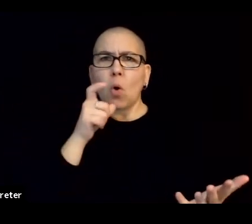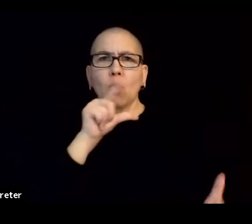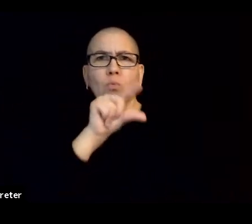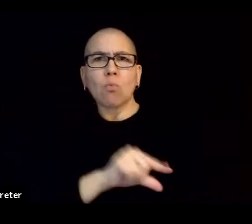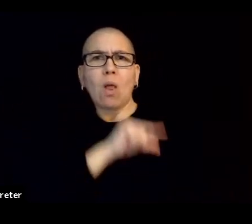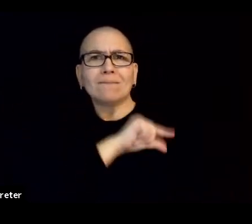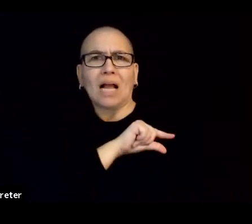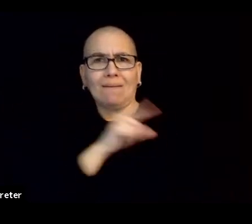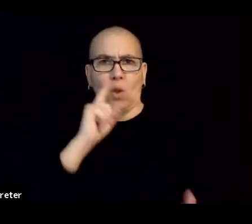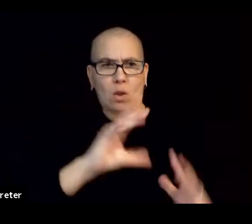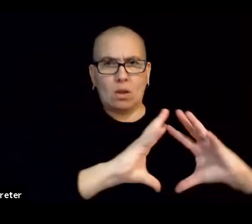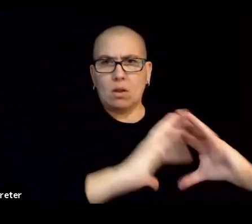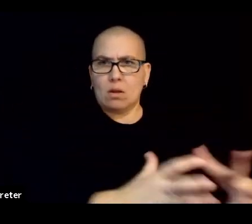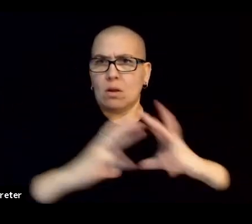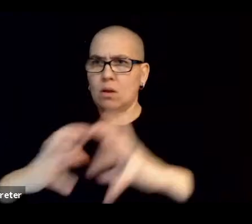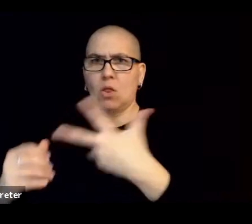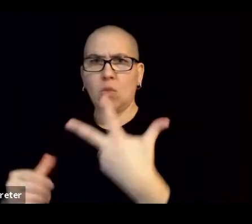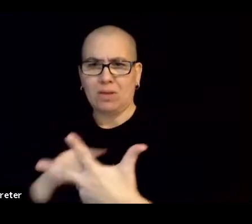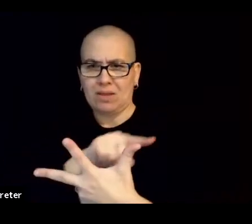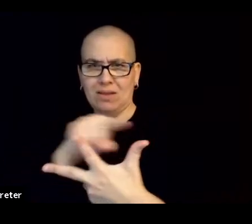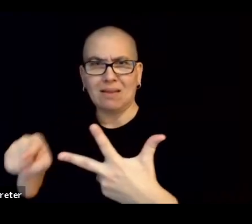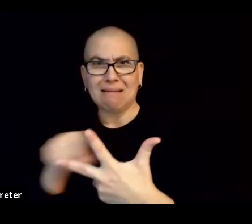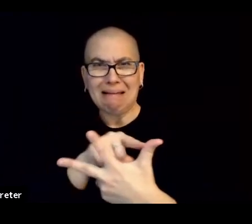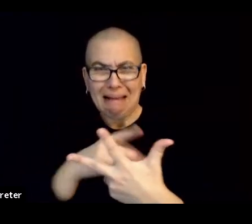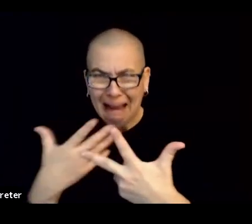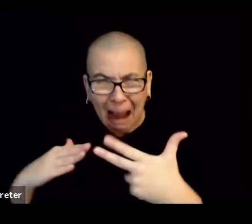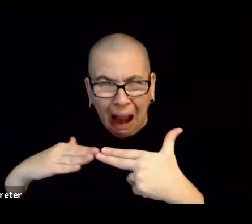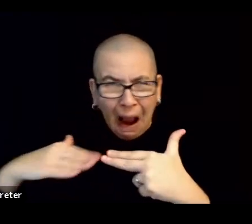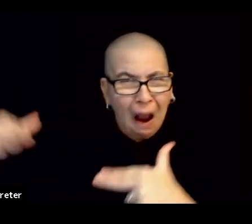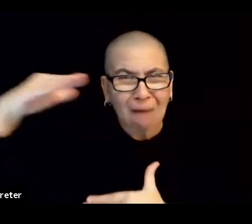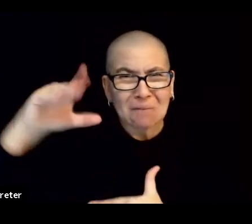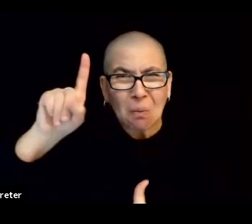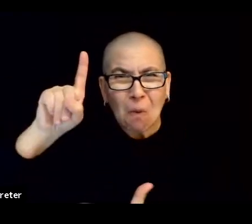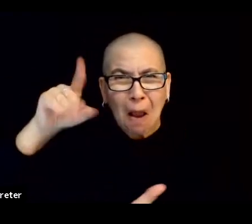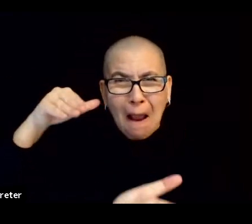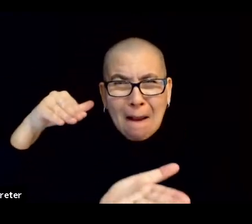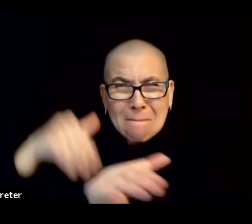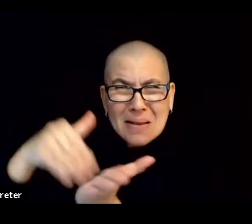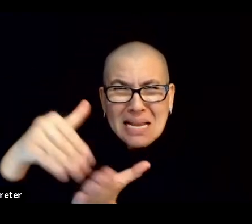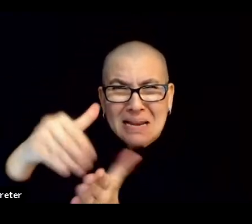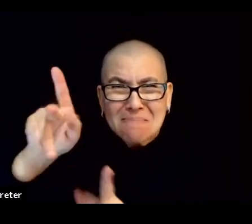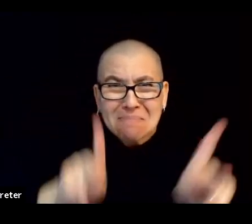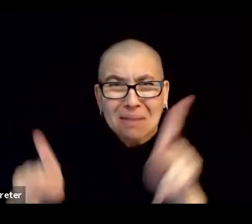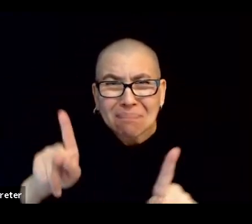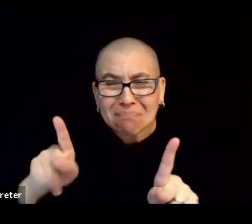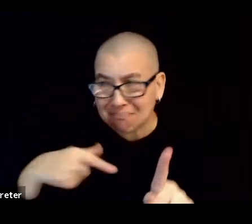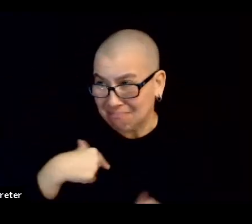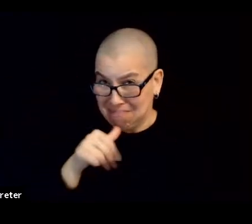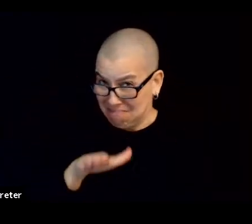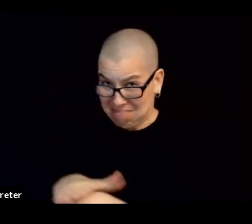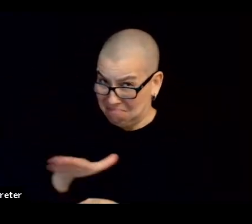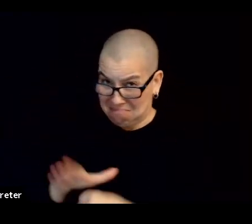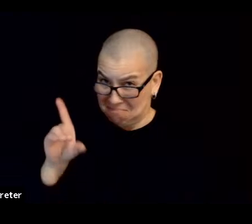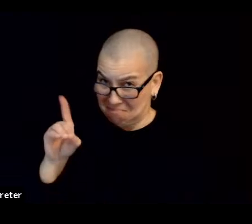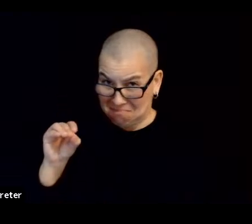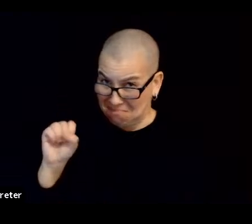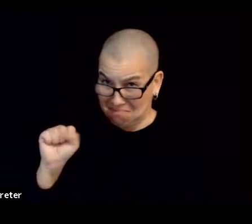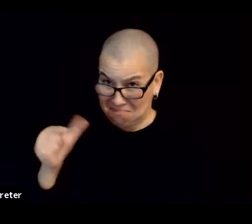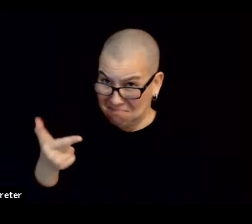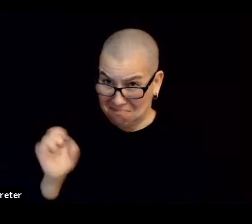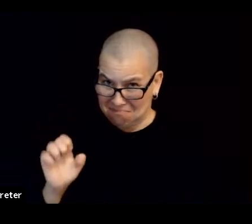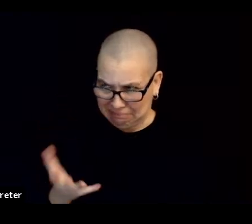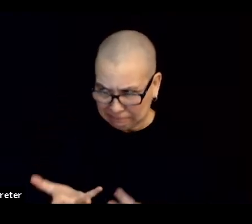the broader 1B populations yet to be rolled out. Not all eligible people will